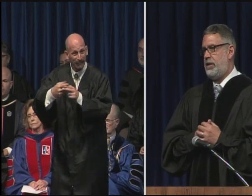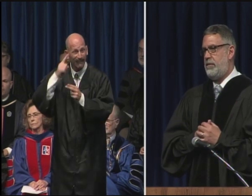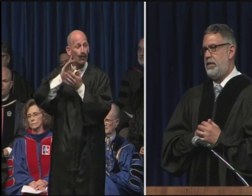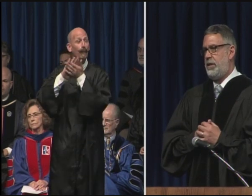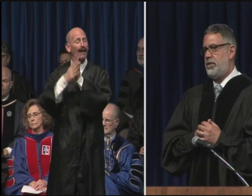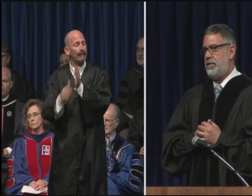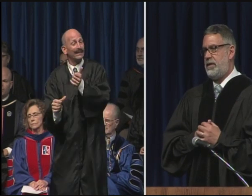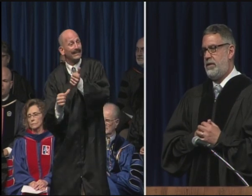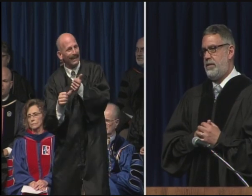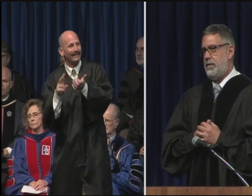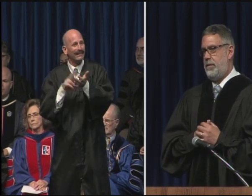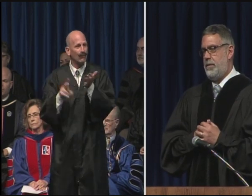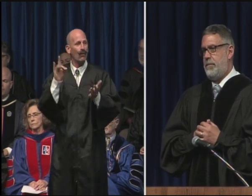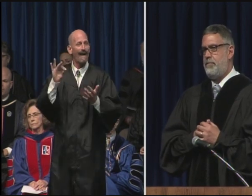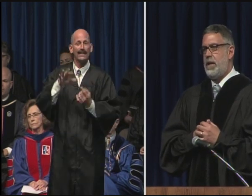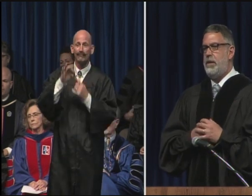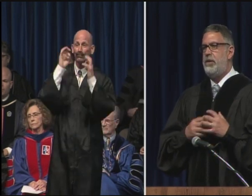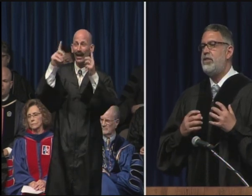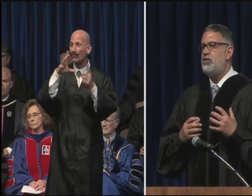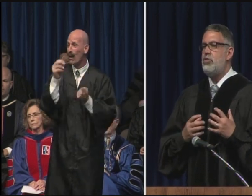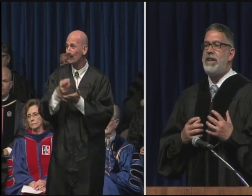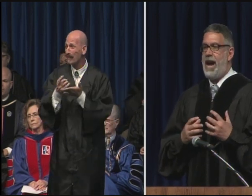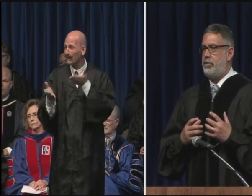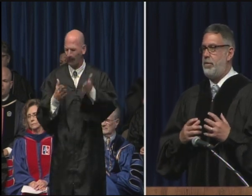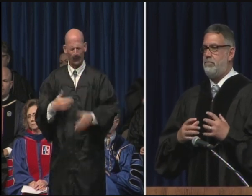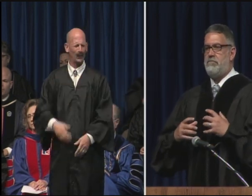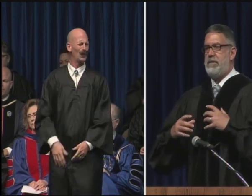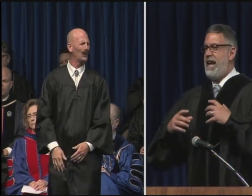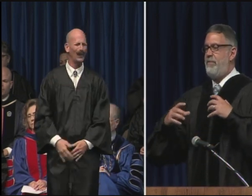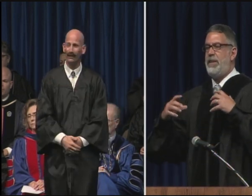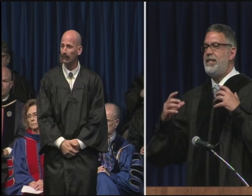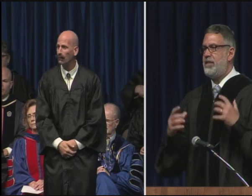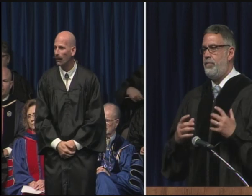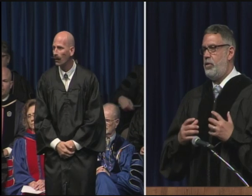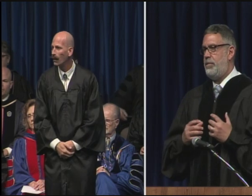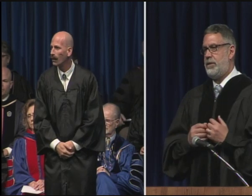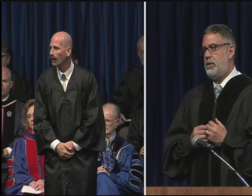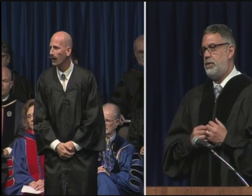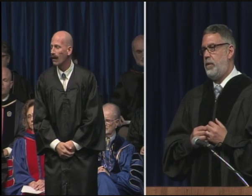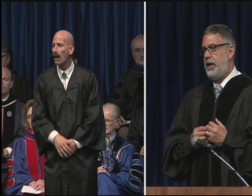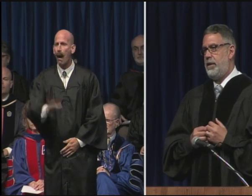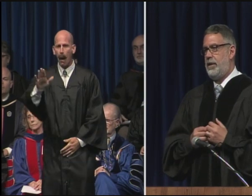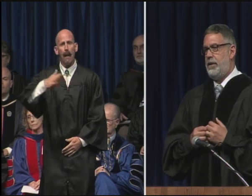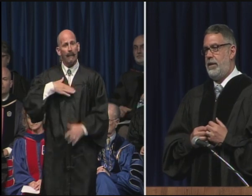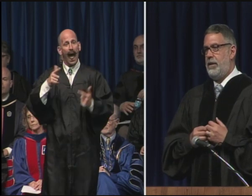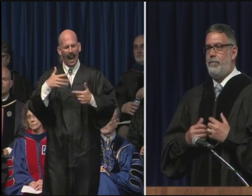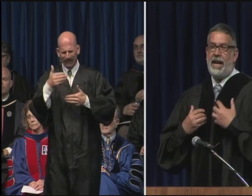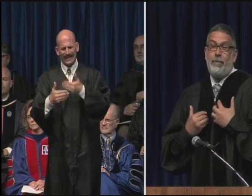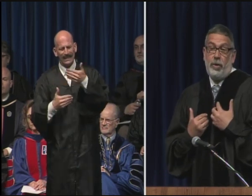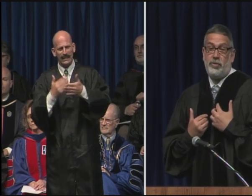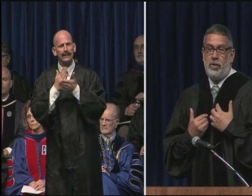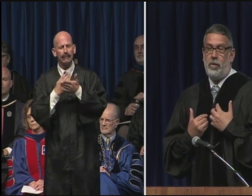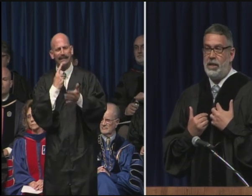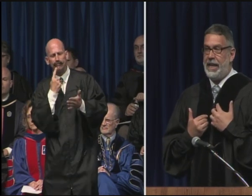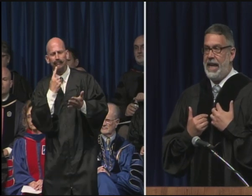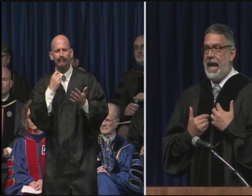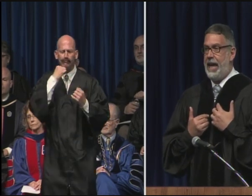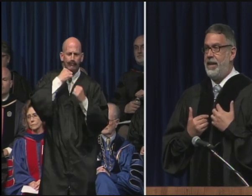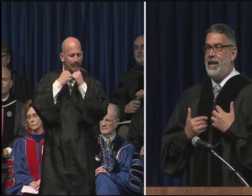and Rehab Services. There is no doubt there have been disappointments along the way, but I am also a lucky guy. I've